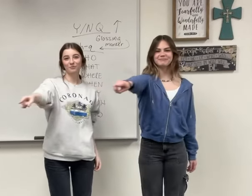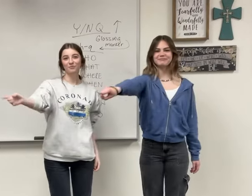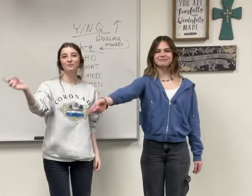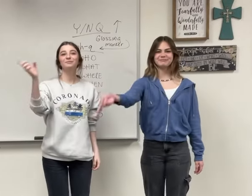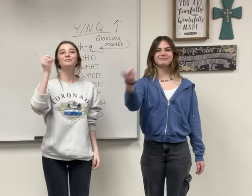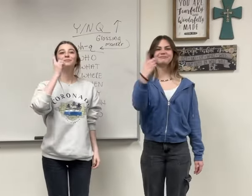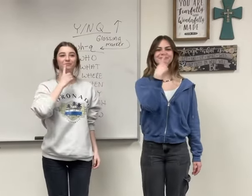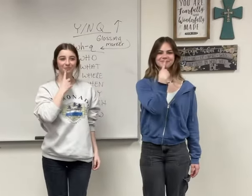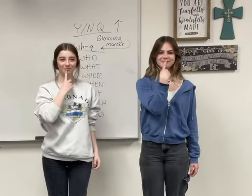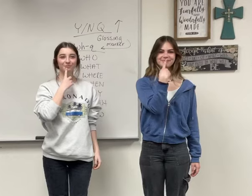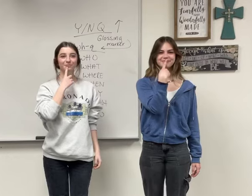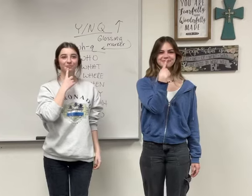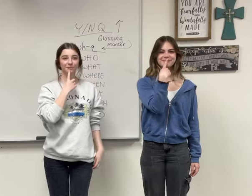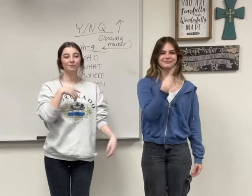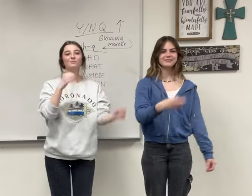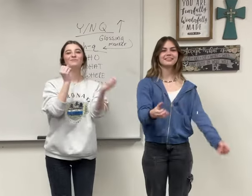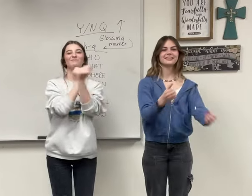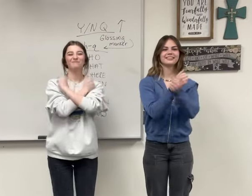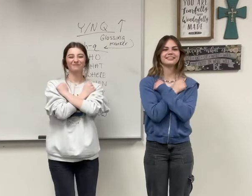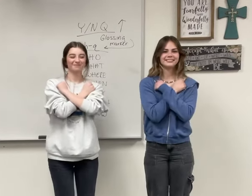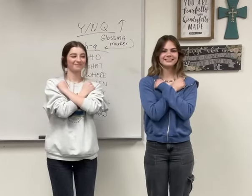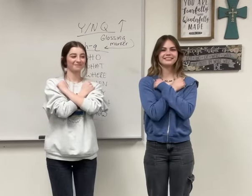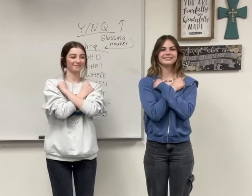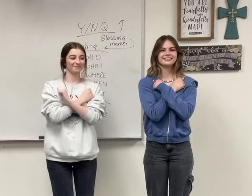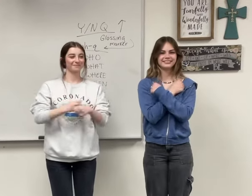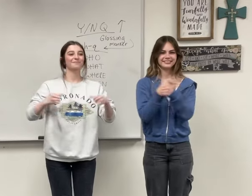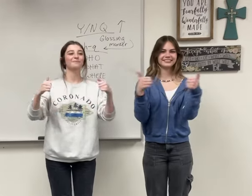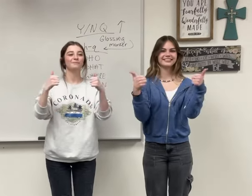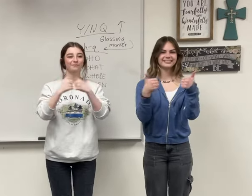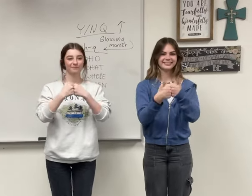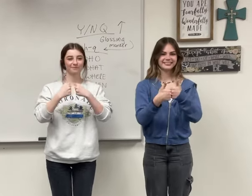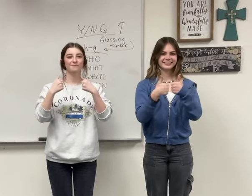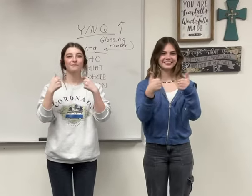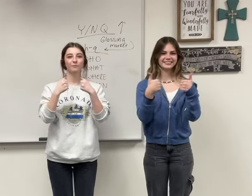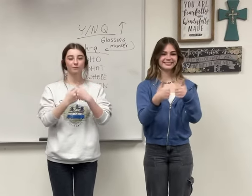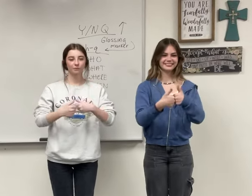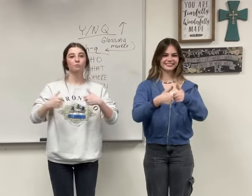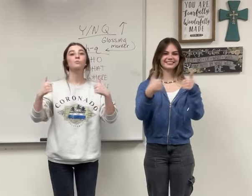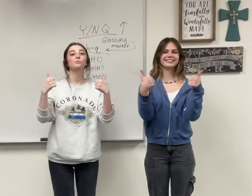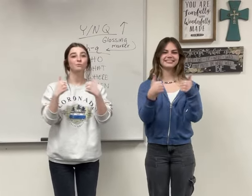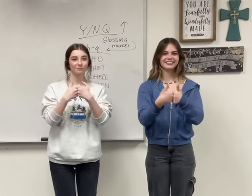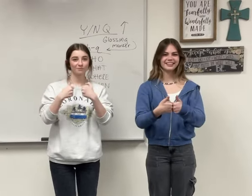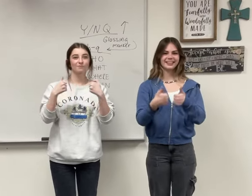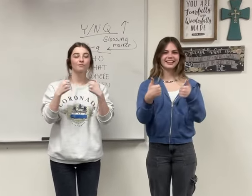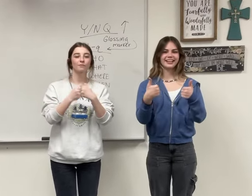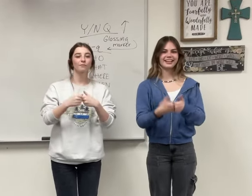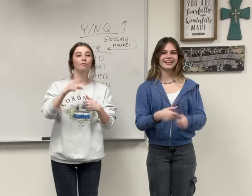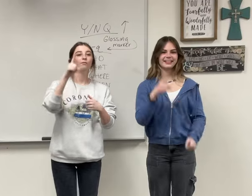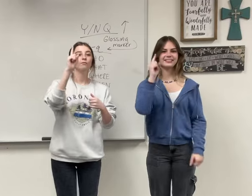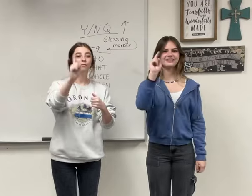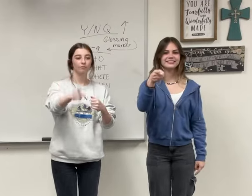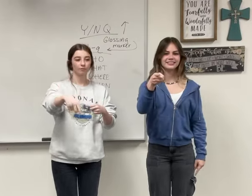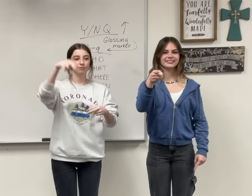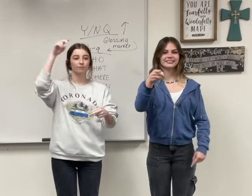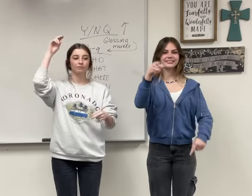say that love's a game A game you just